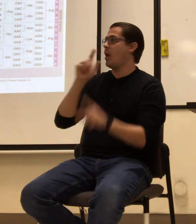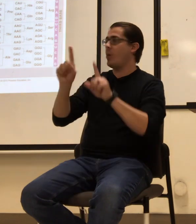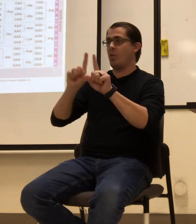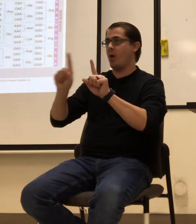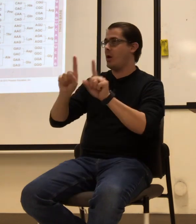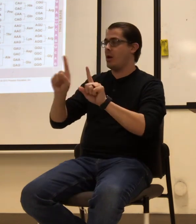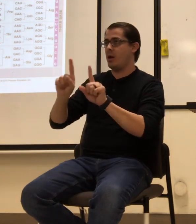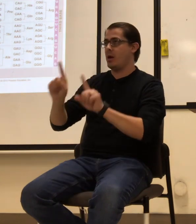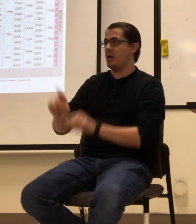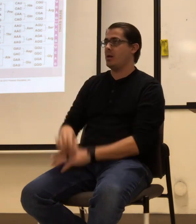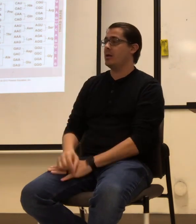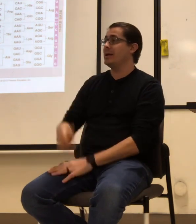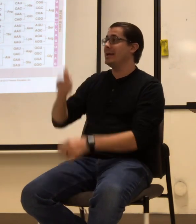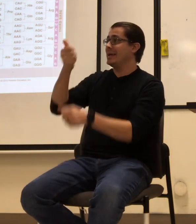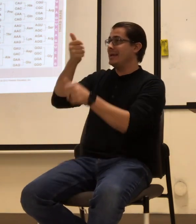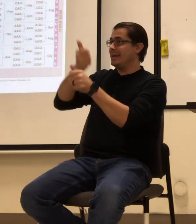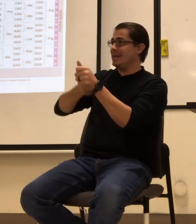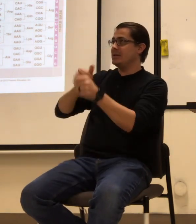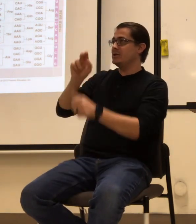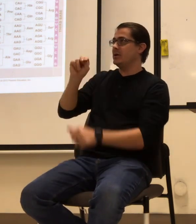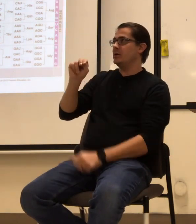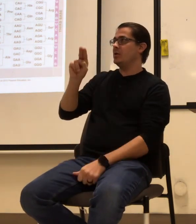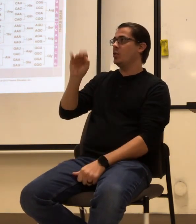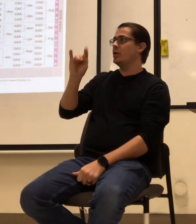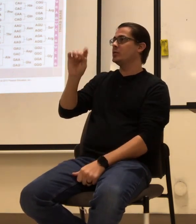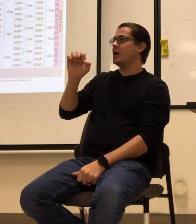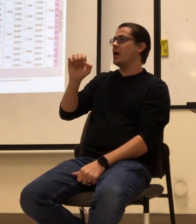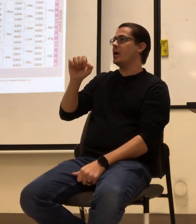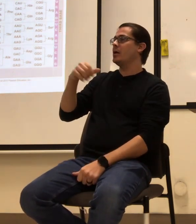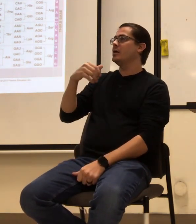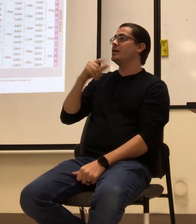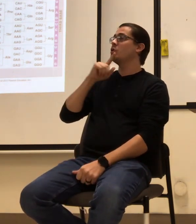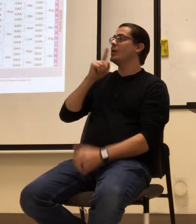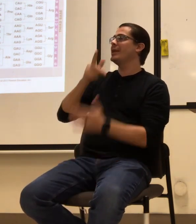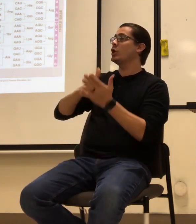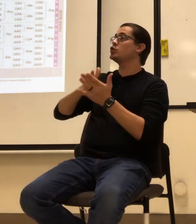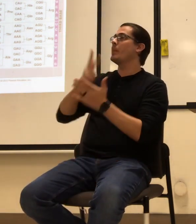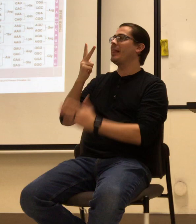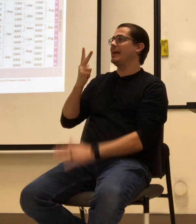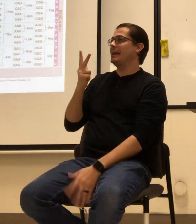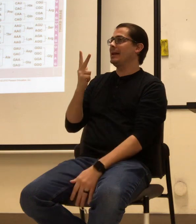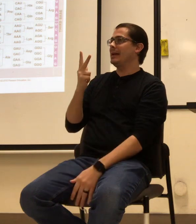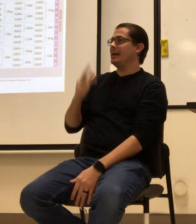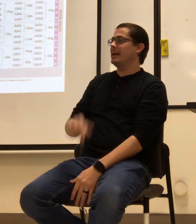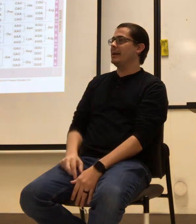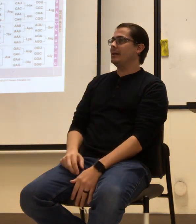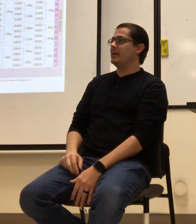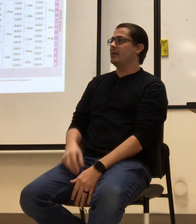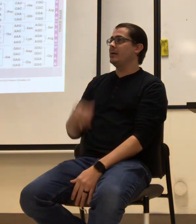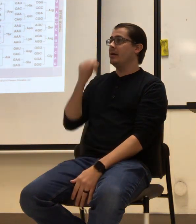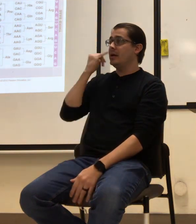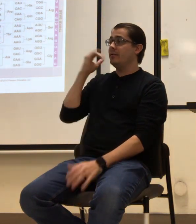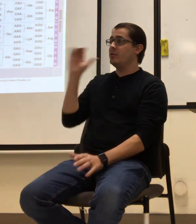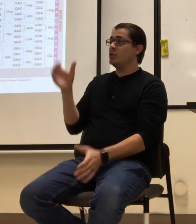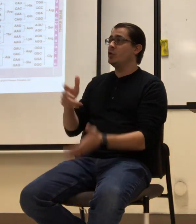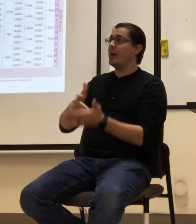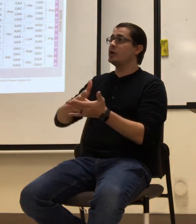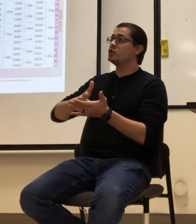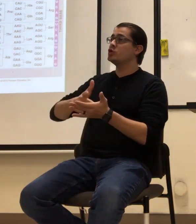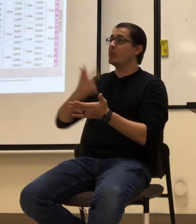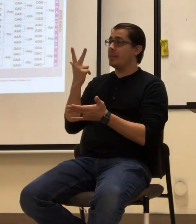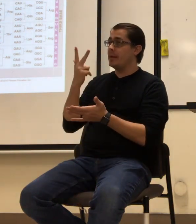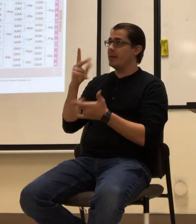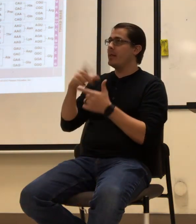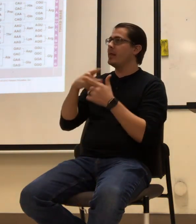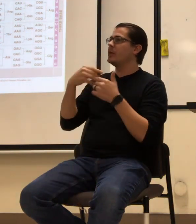one-to-one. Each nucleotide codon is a triplet. Okay, if you do it by triplets,